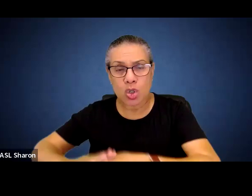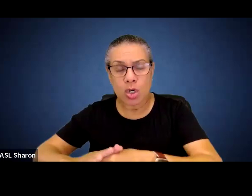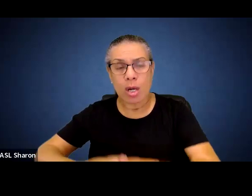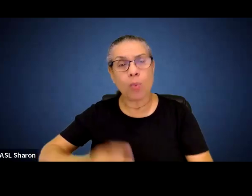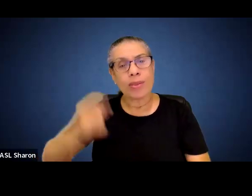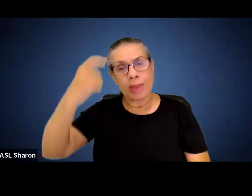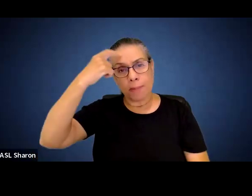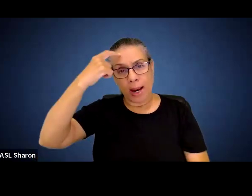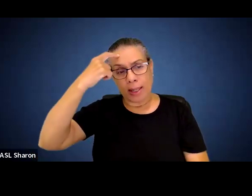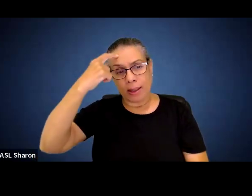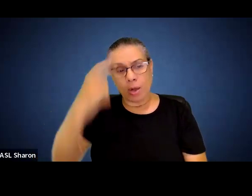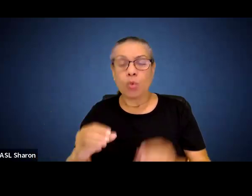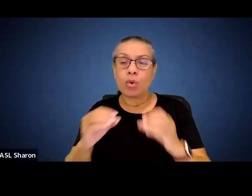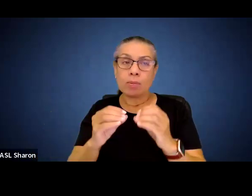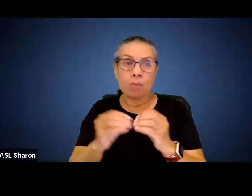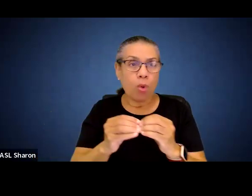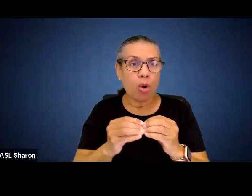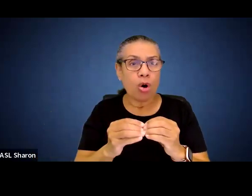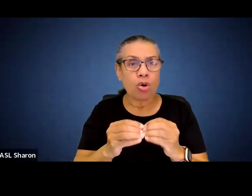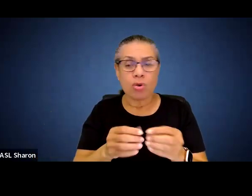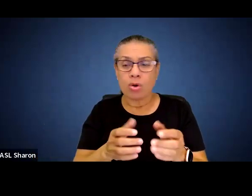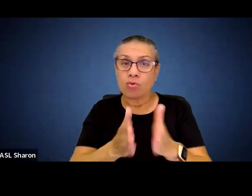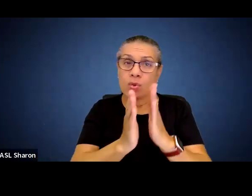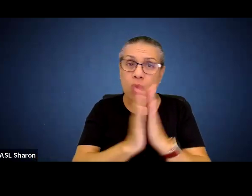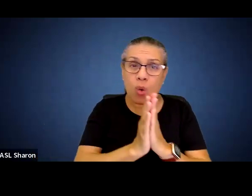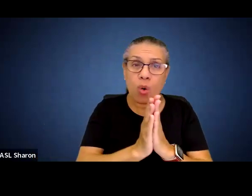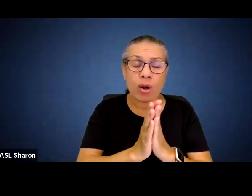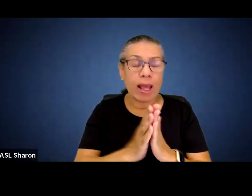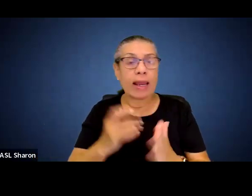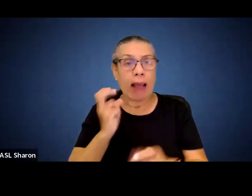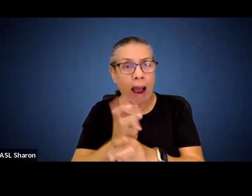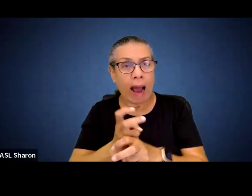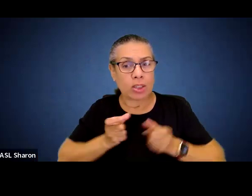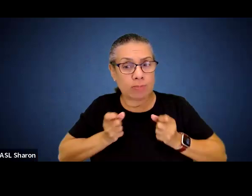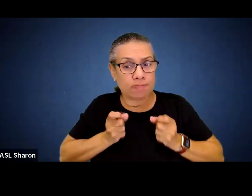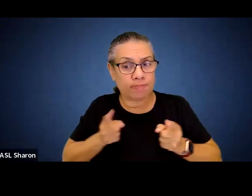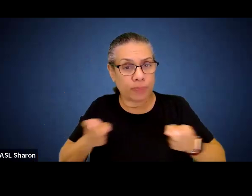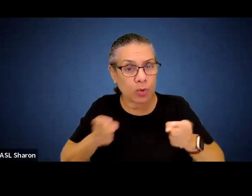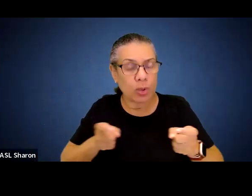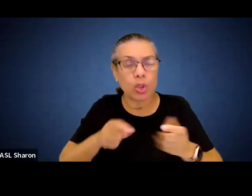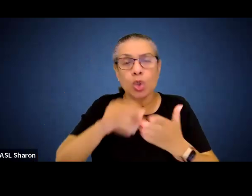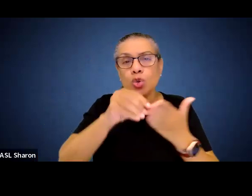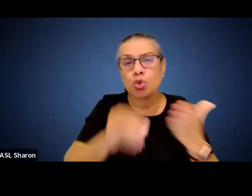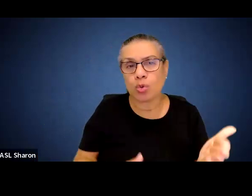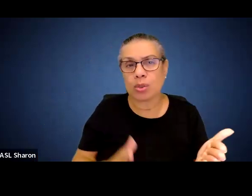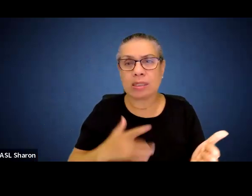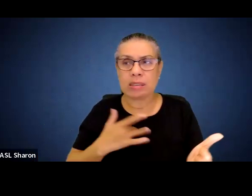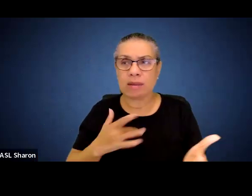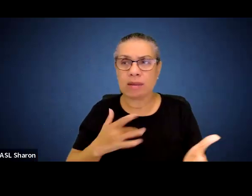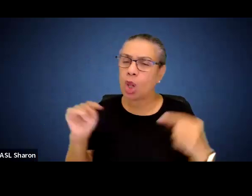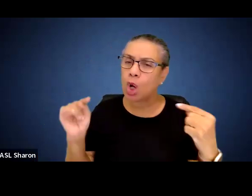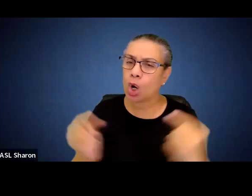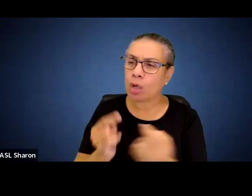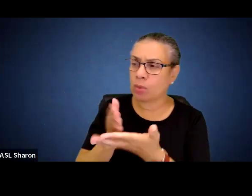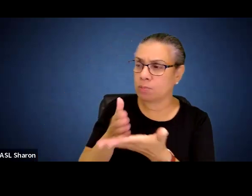in. With an increased amount of reward seeking and little practical experience for impulse control, teens are inherently more sensitive to the feeling of social exclusion.